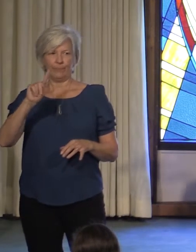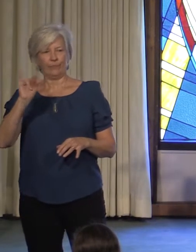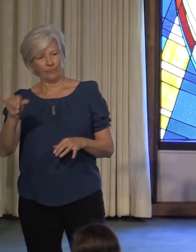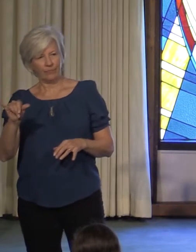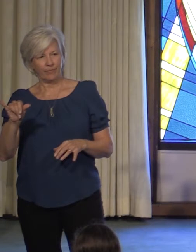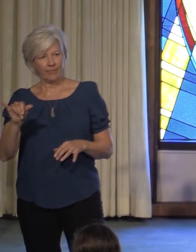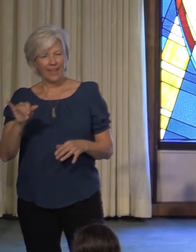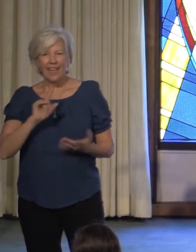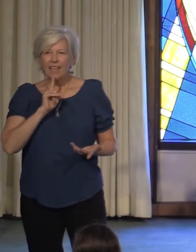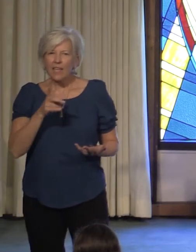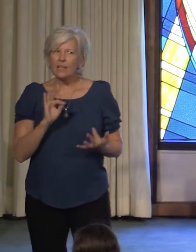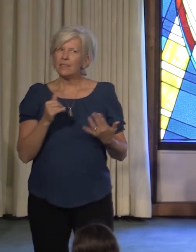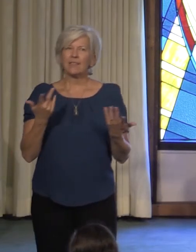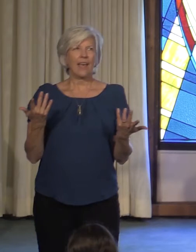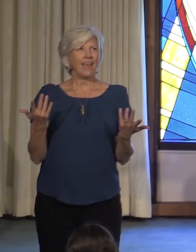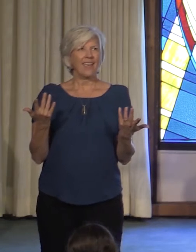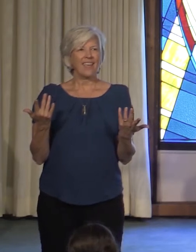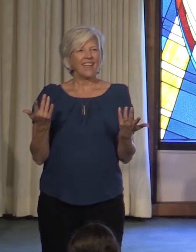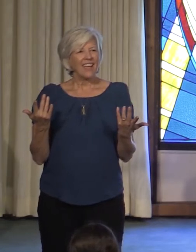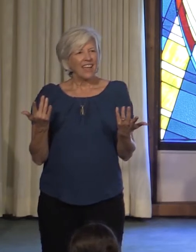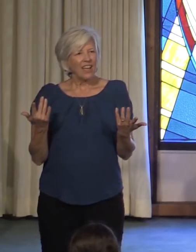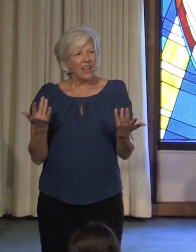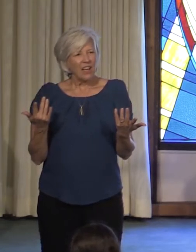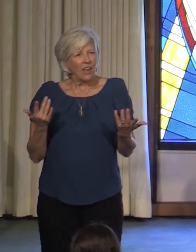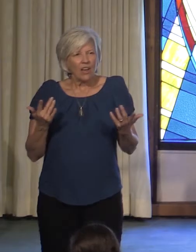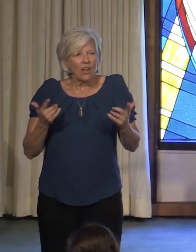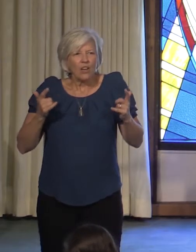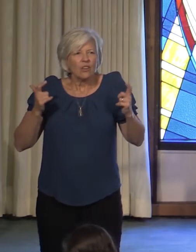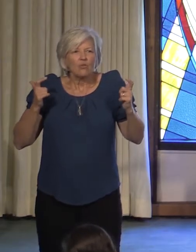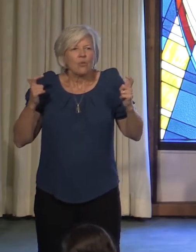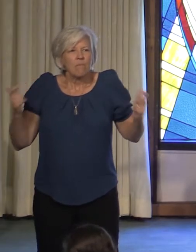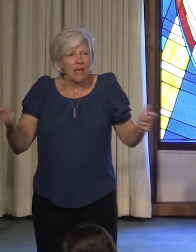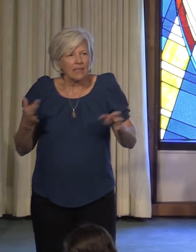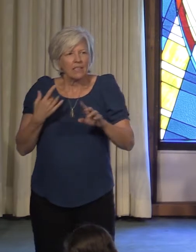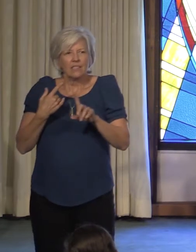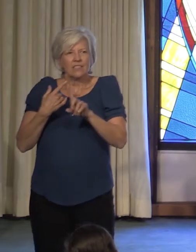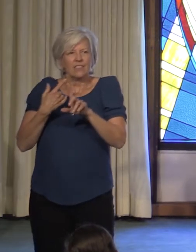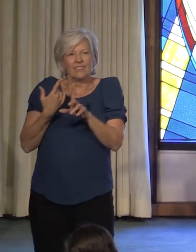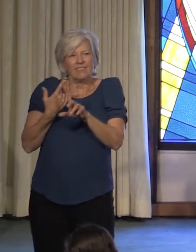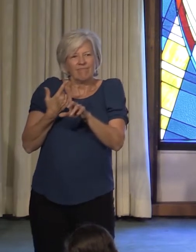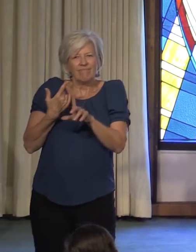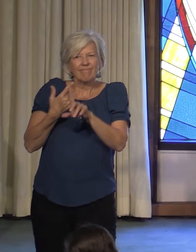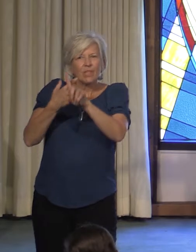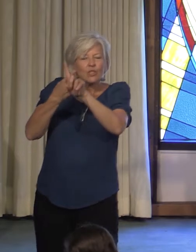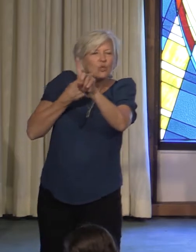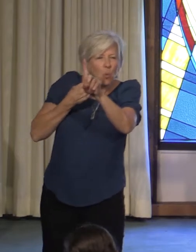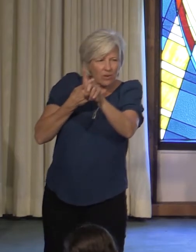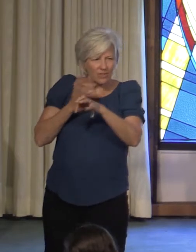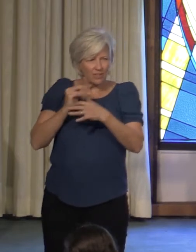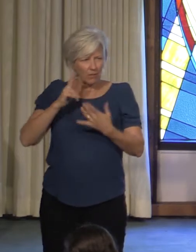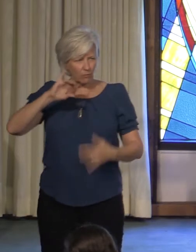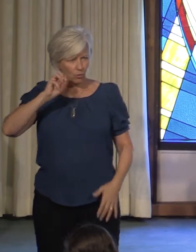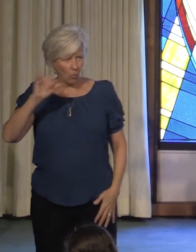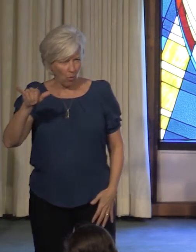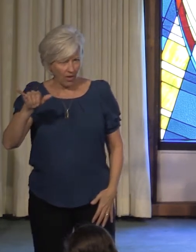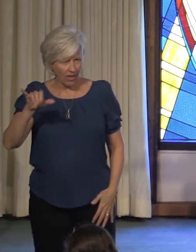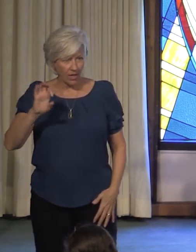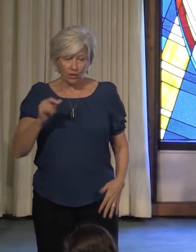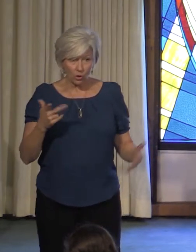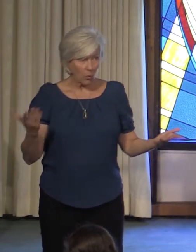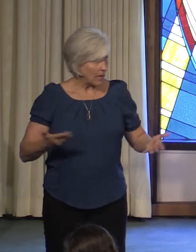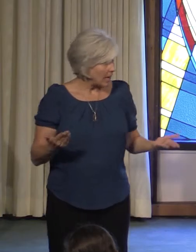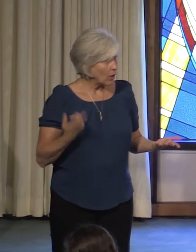is a tremendous source of joy. And so here we create means for